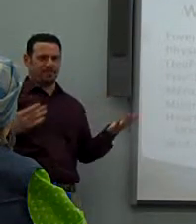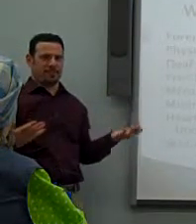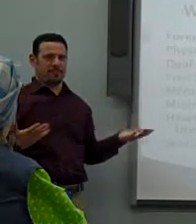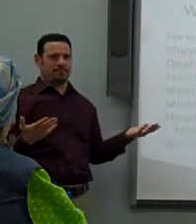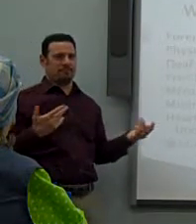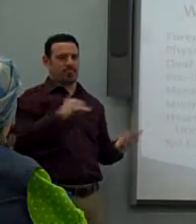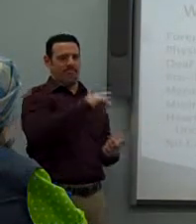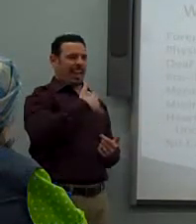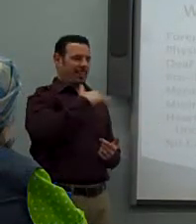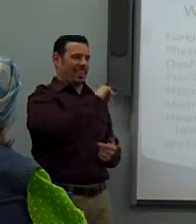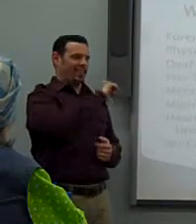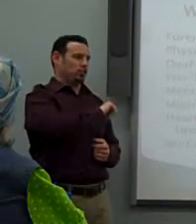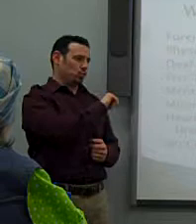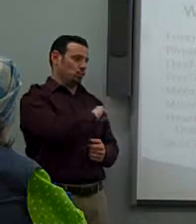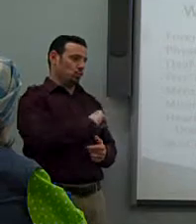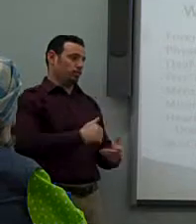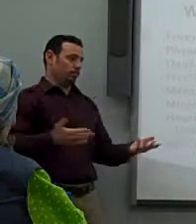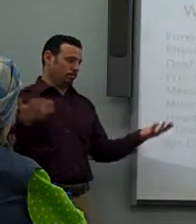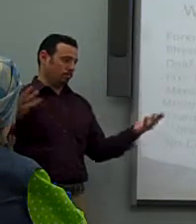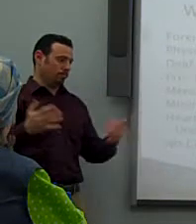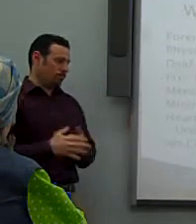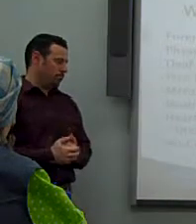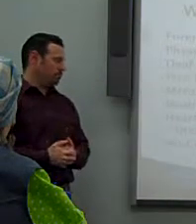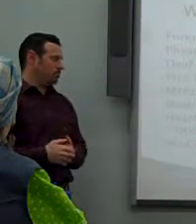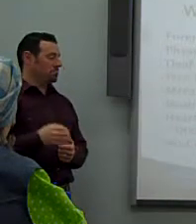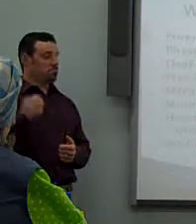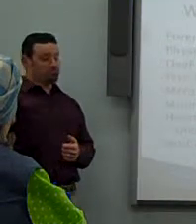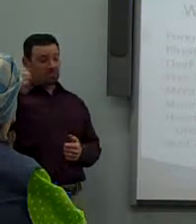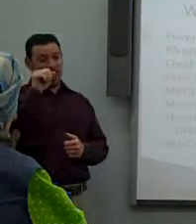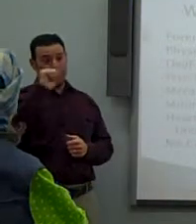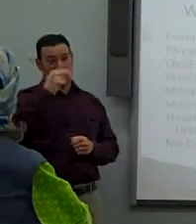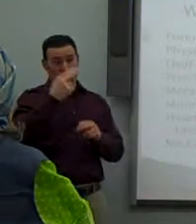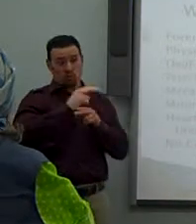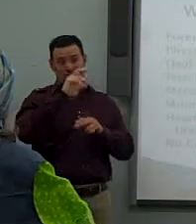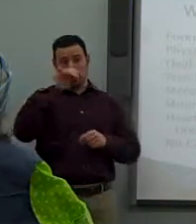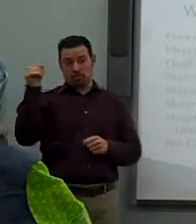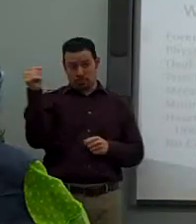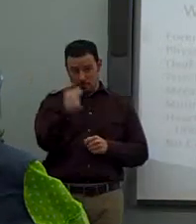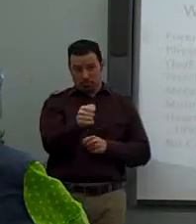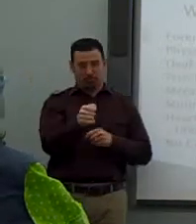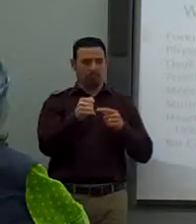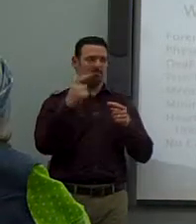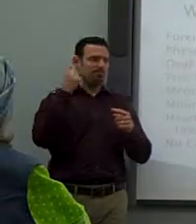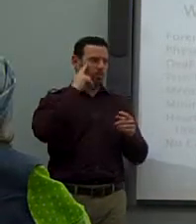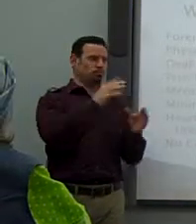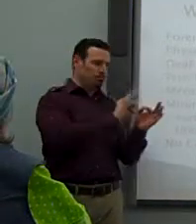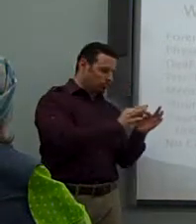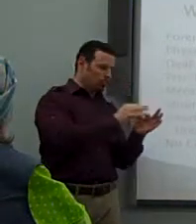As a deaf person, I'm not going to repeat for you if you don't understand, then, you need to do something to make sure it's clear.